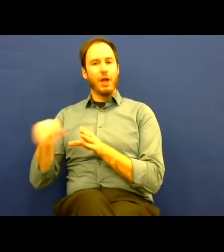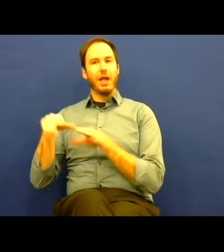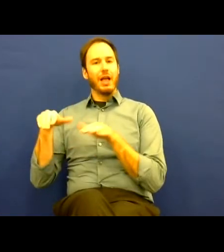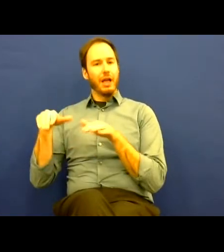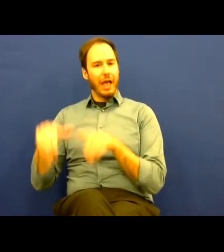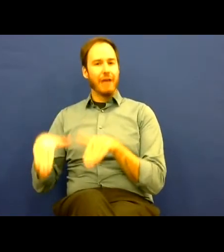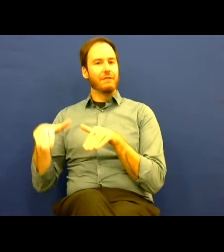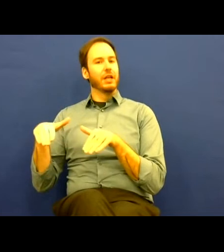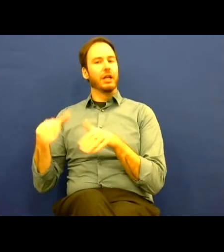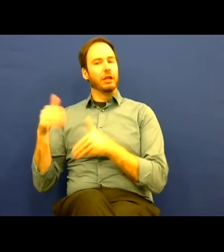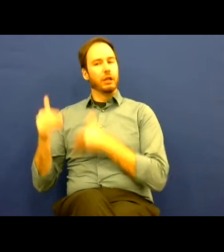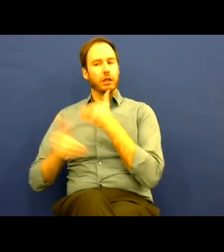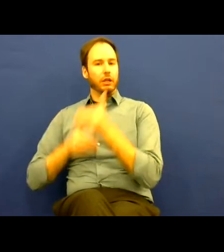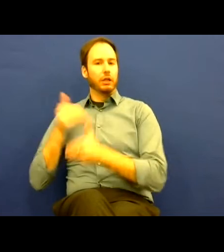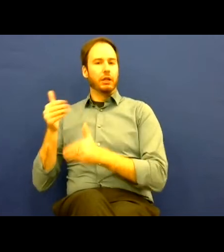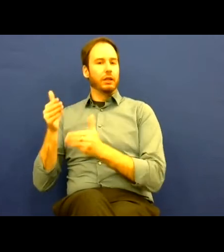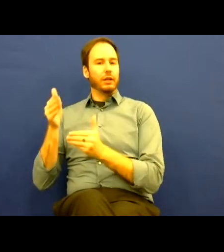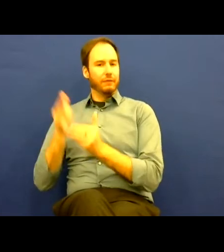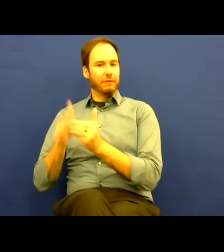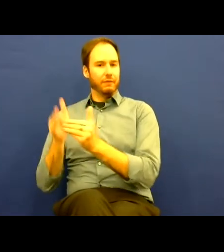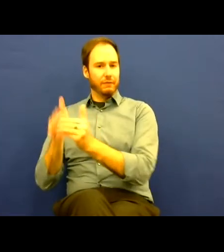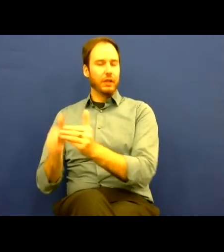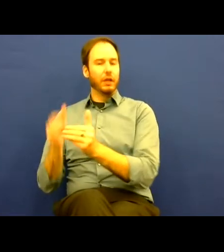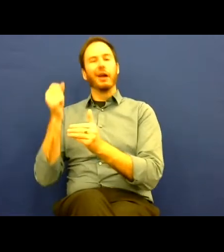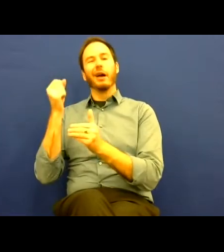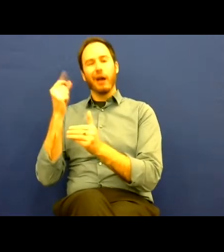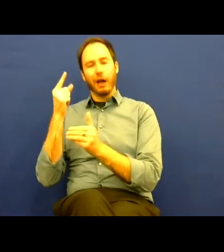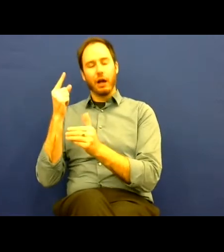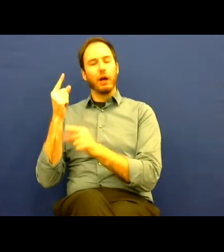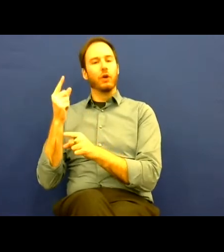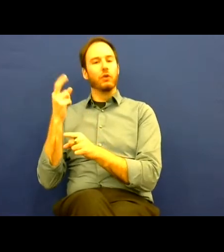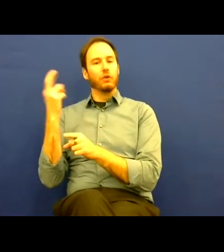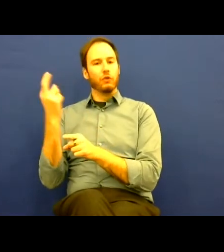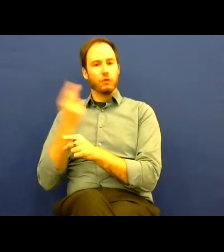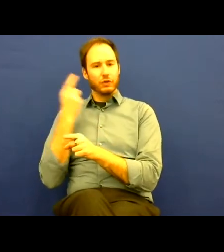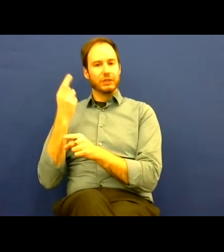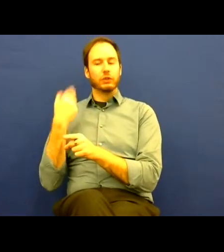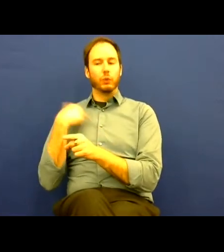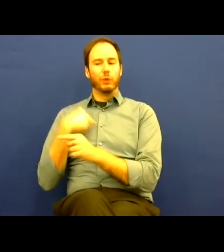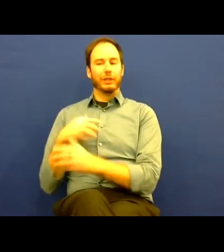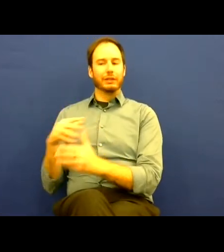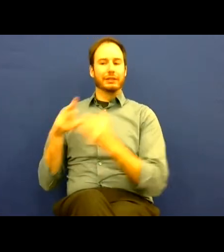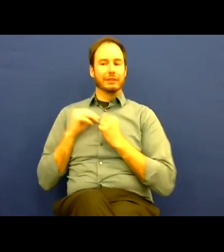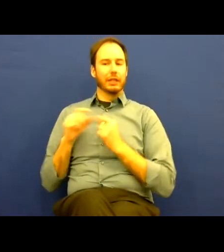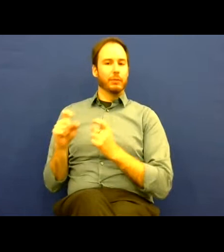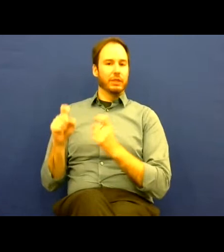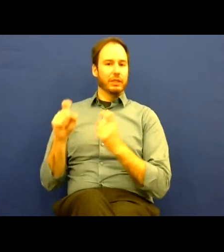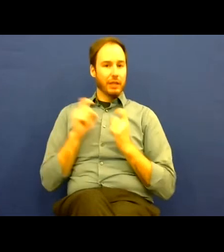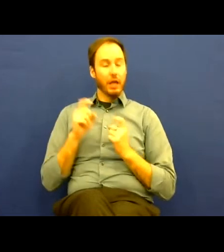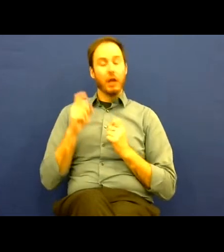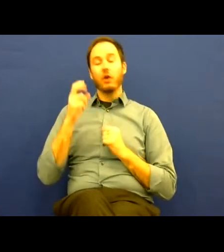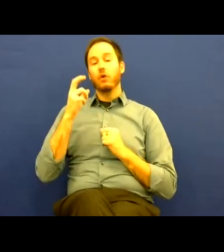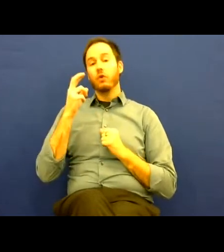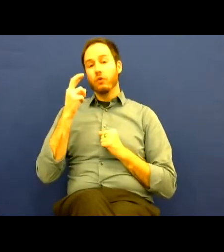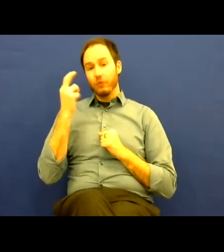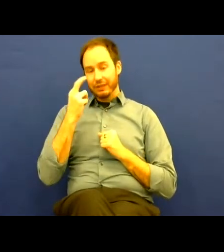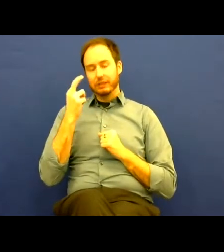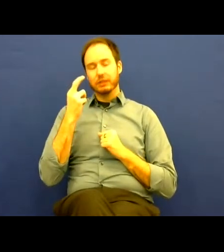as far along. But one of the reasons we're accepting dedication, the way the